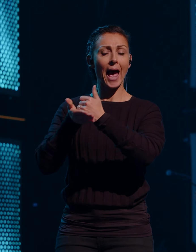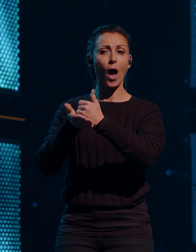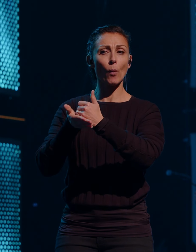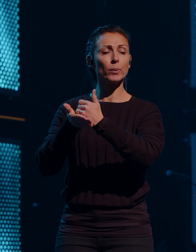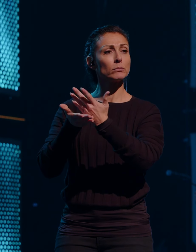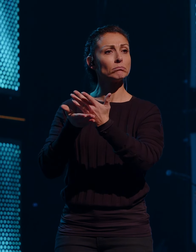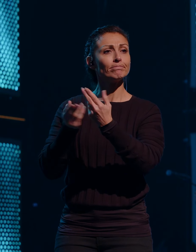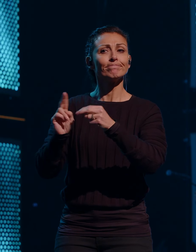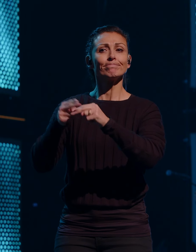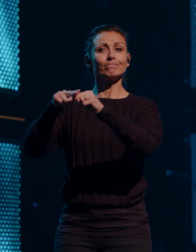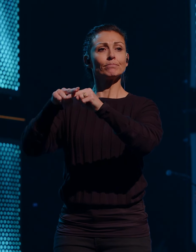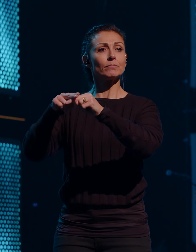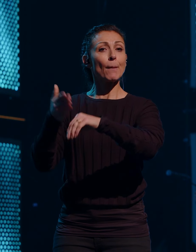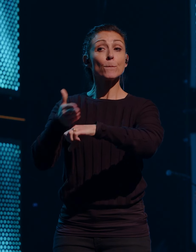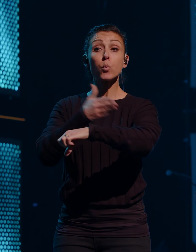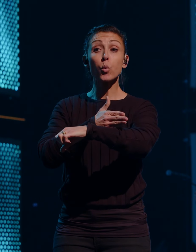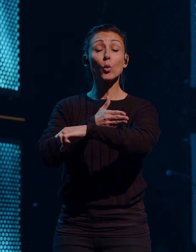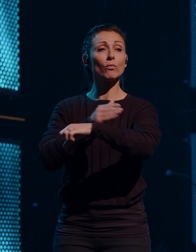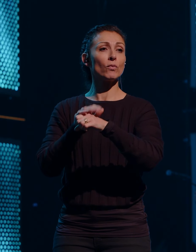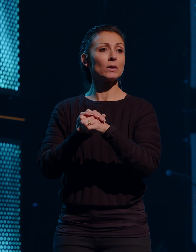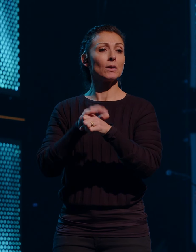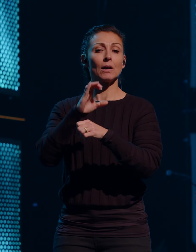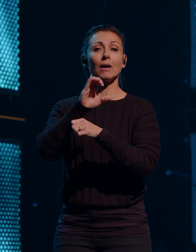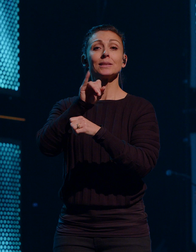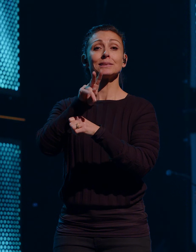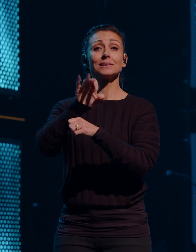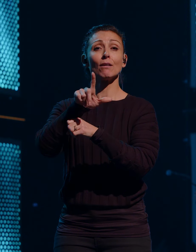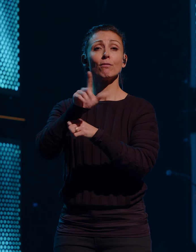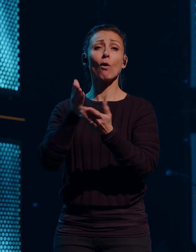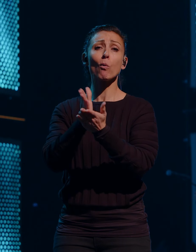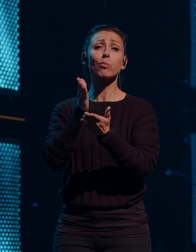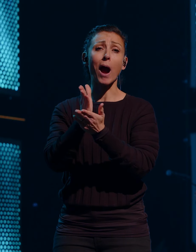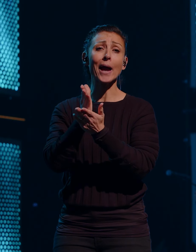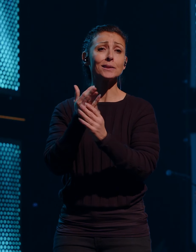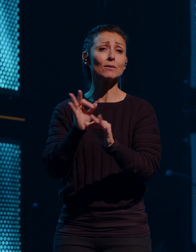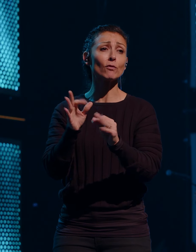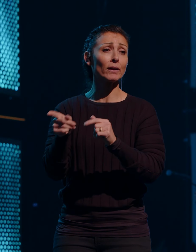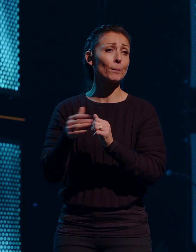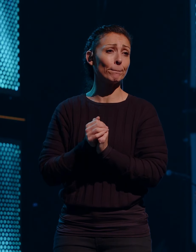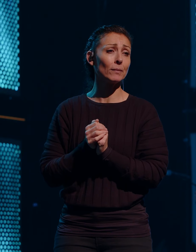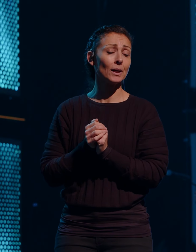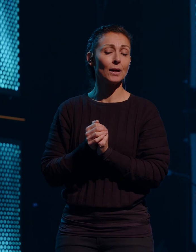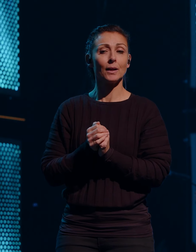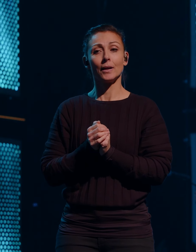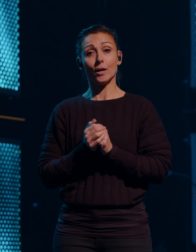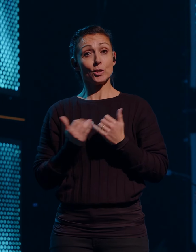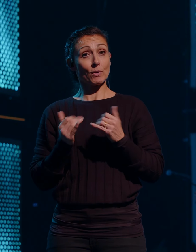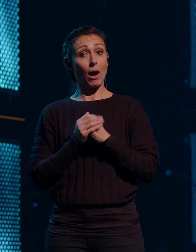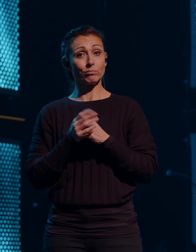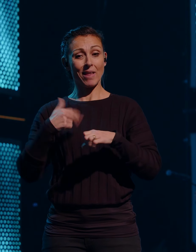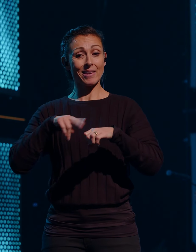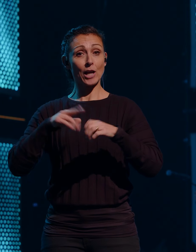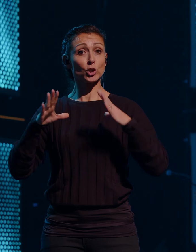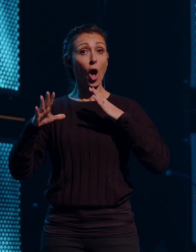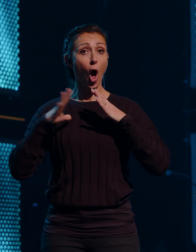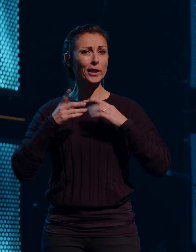good thing, that was good. The holiday that we celebrate, it didn't become a national holiday